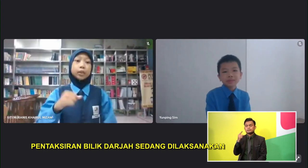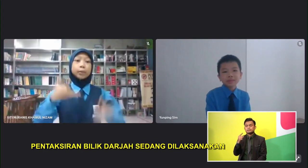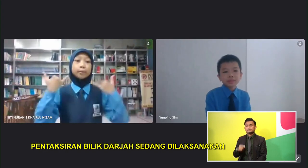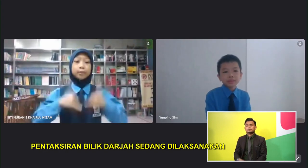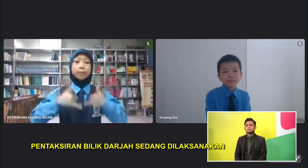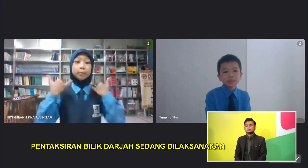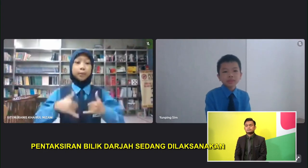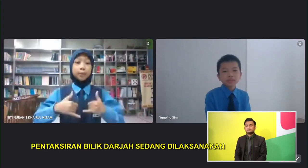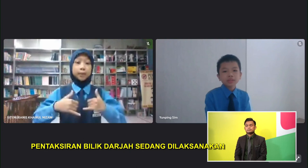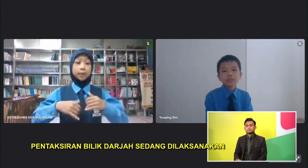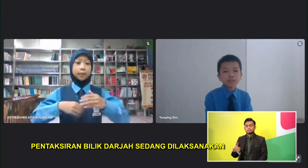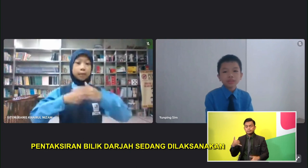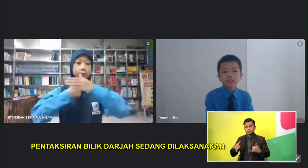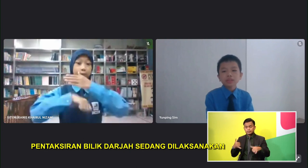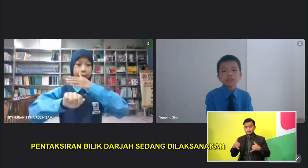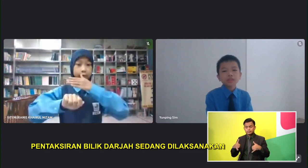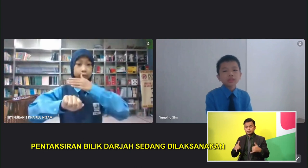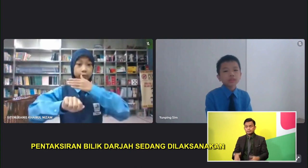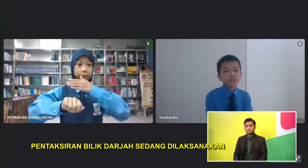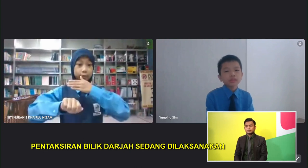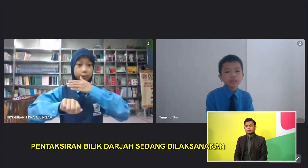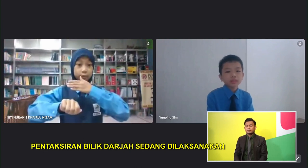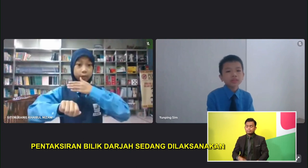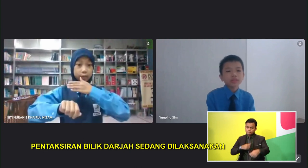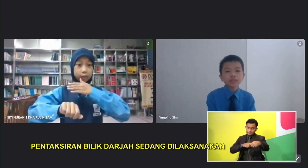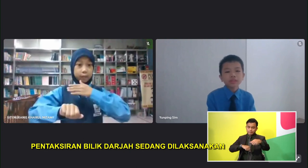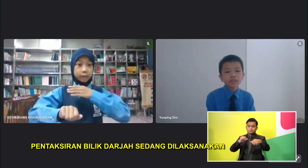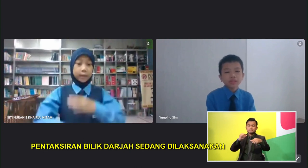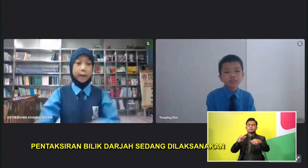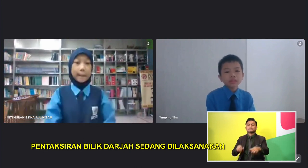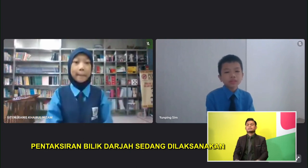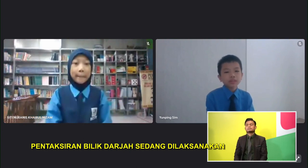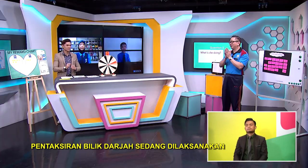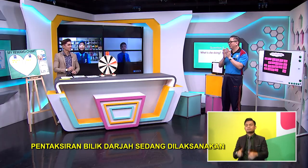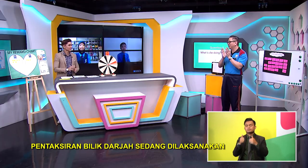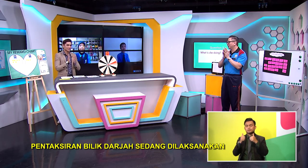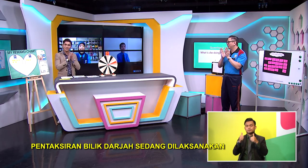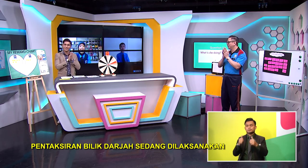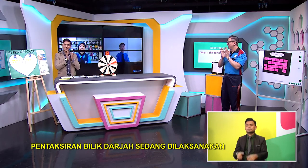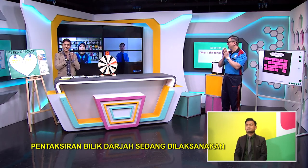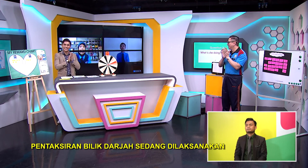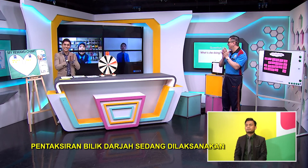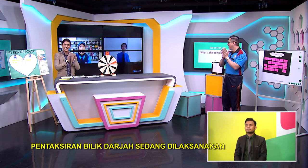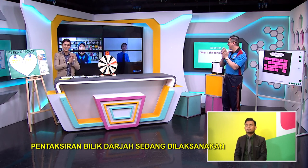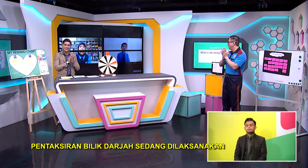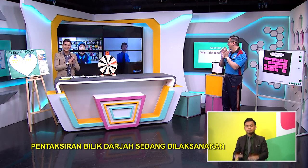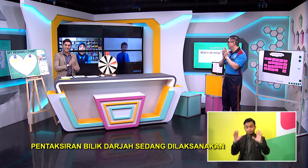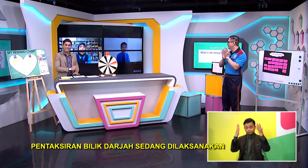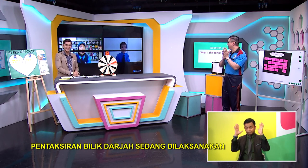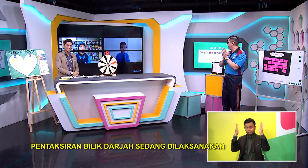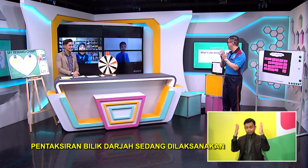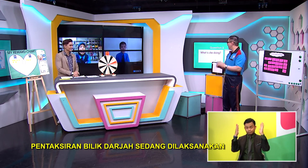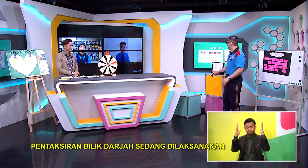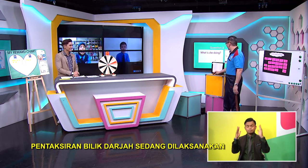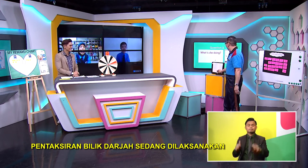is playing badminton. Good job. Well done,